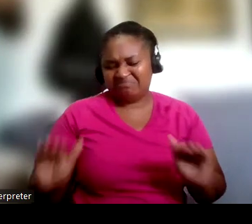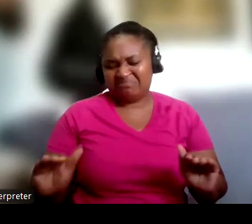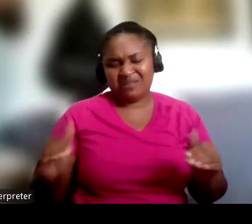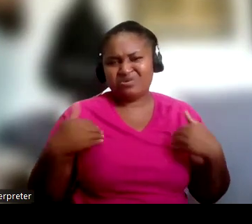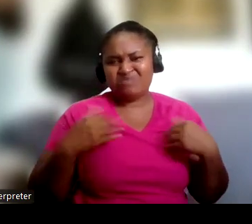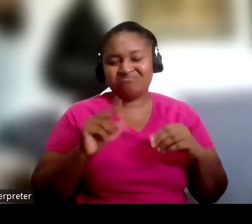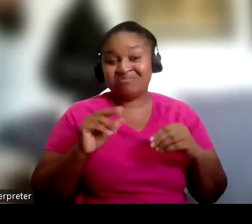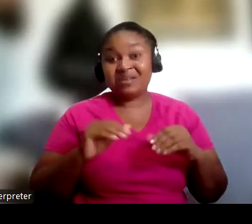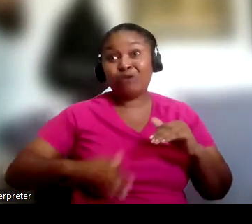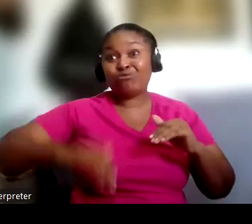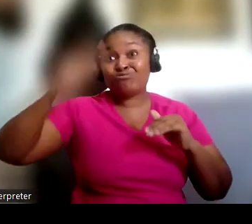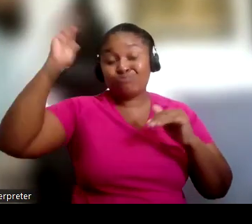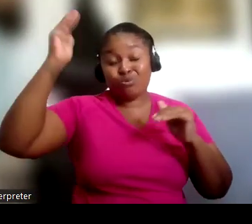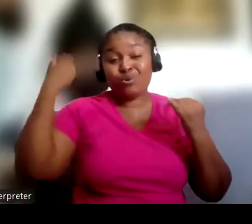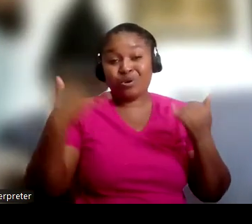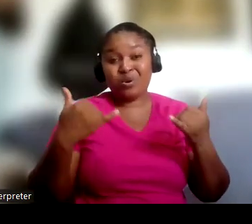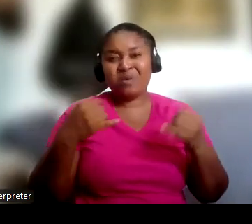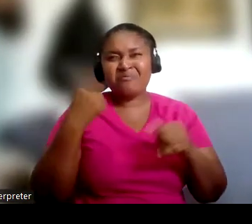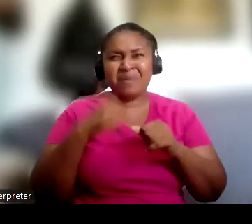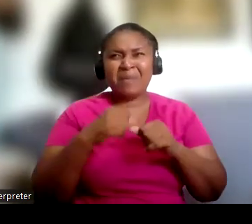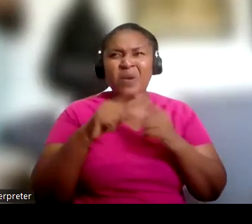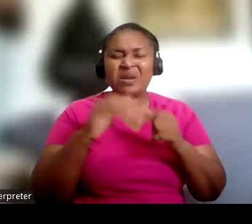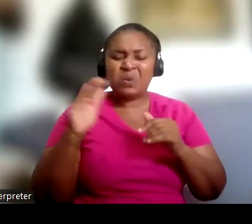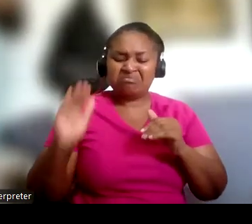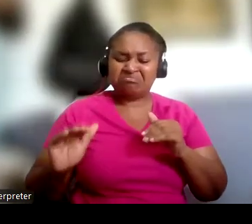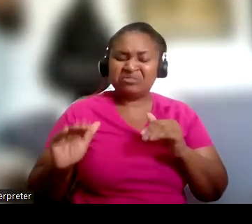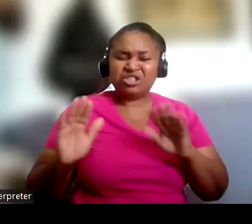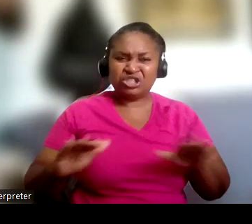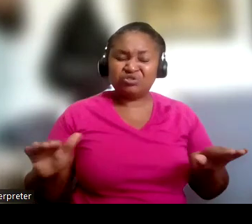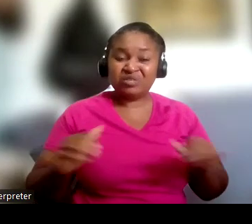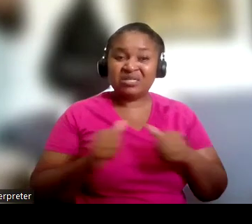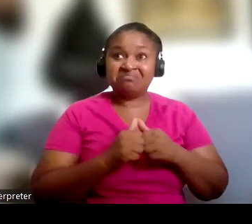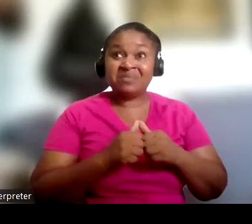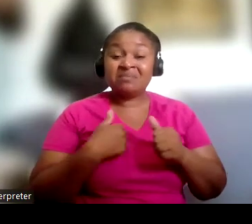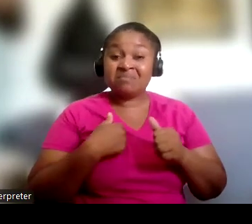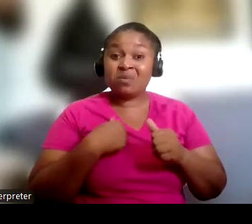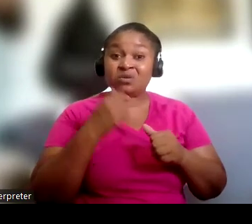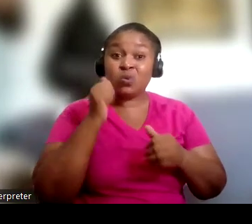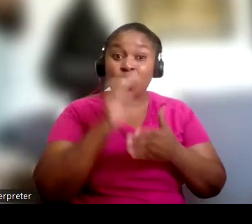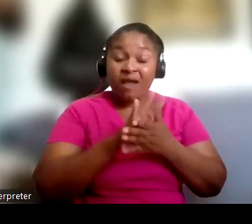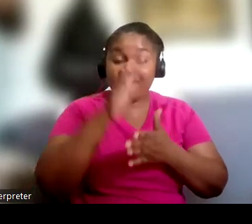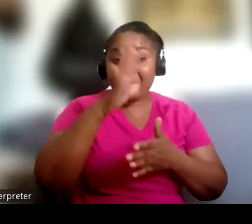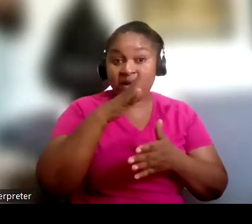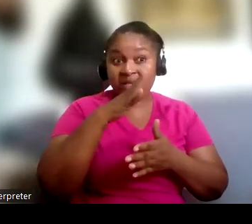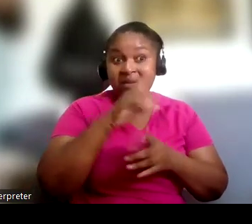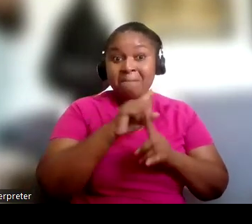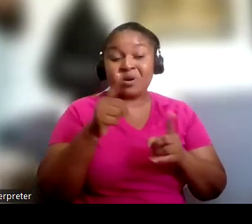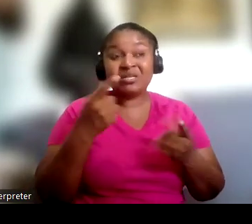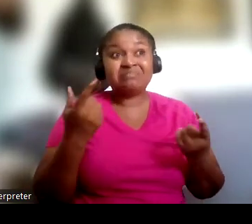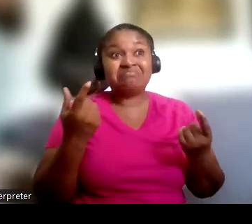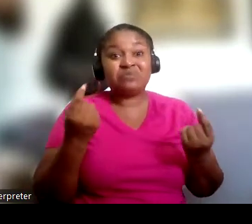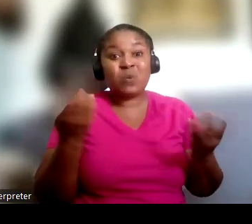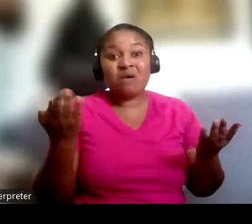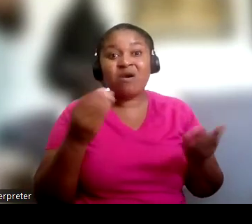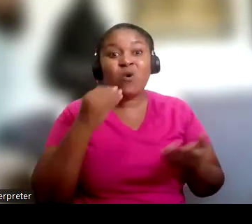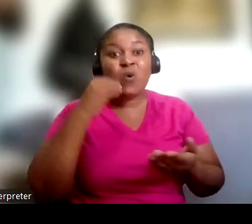days because I was not just wife and mother, but I was homeschooling mother as well. And they followed me